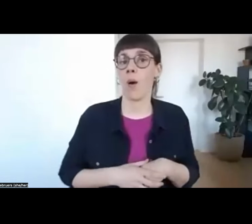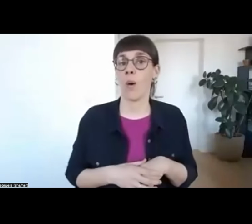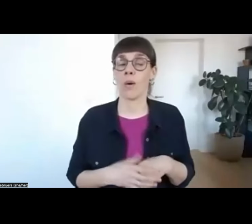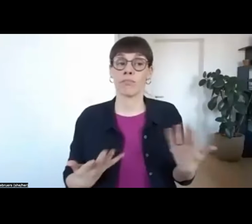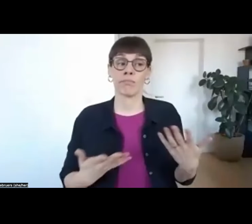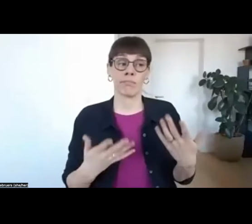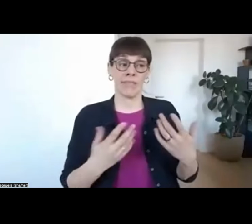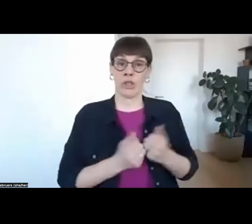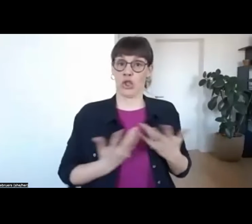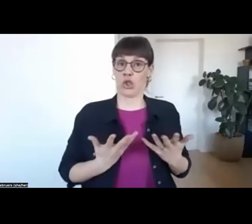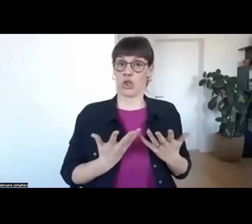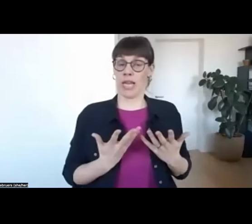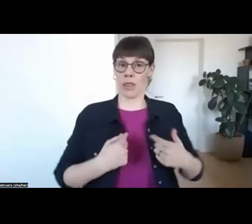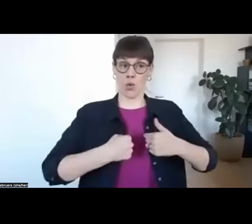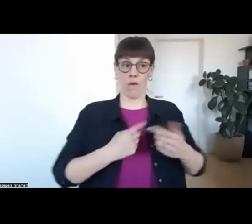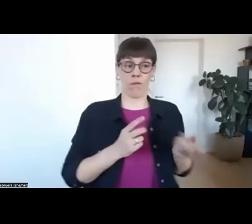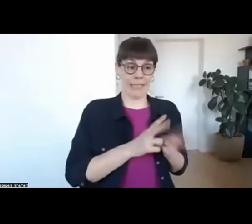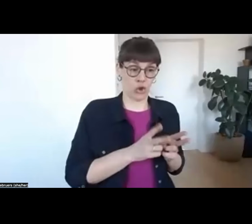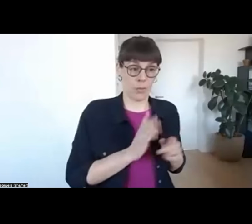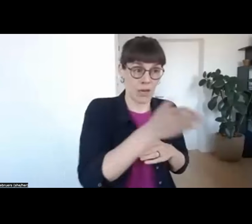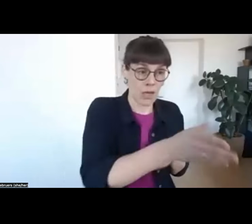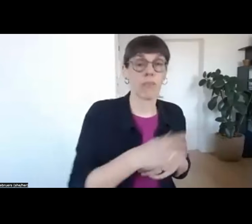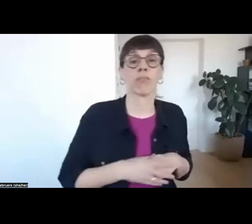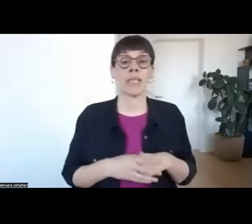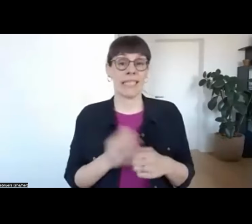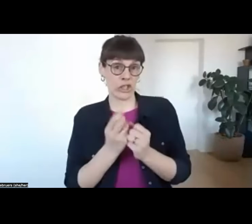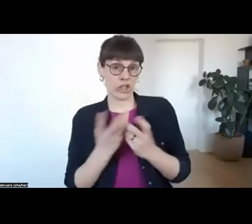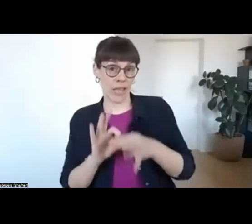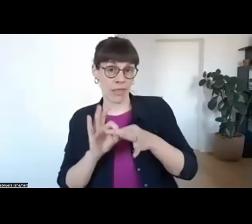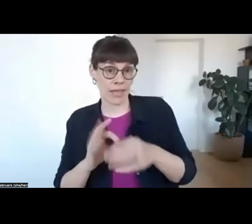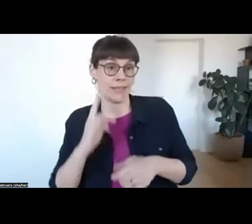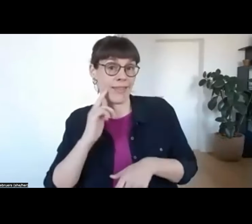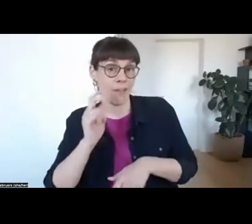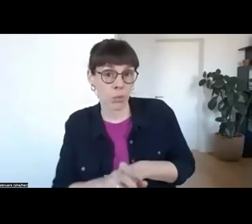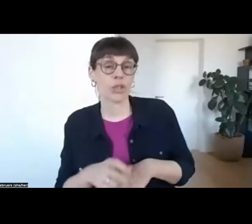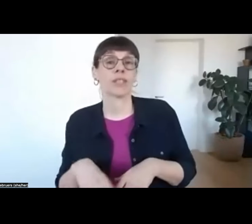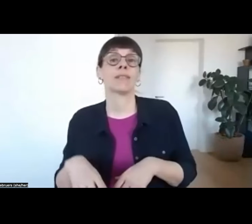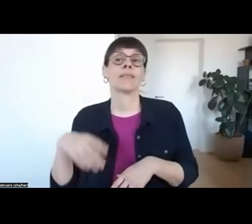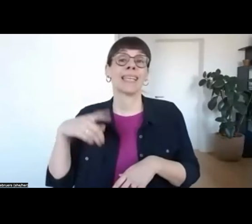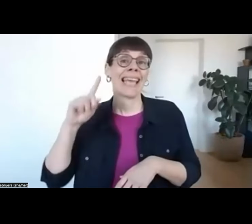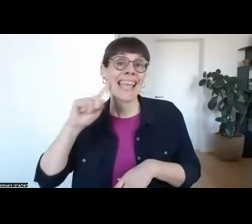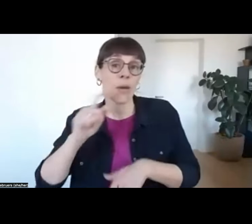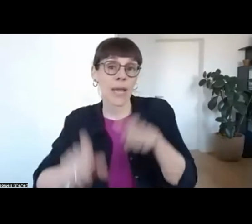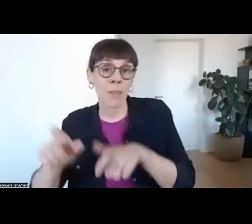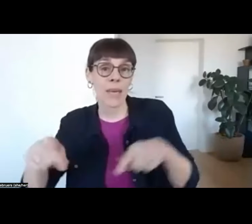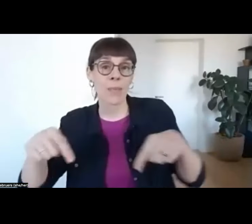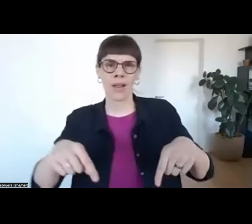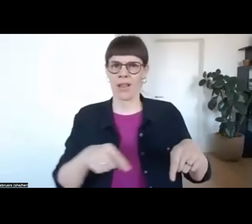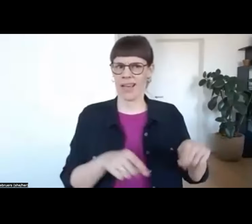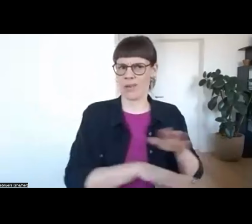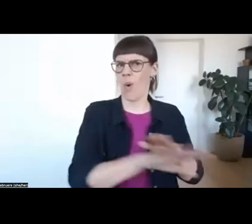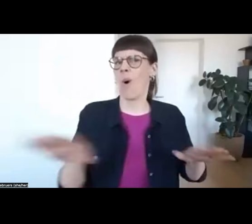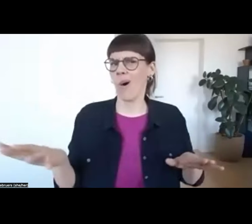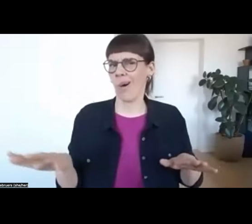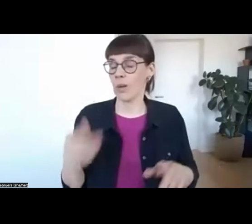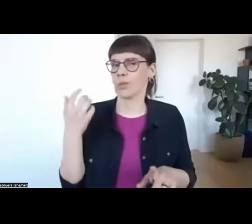the impact of gender and engage with that. It's not just about your own gender, it's about the gender of the people